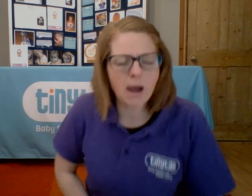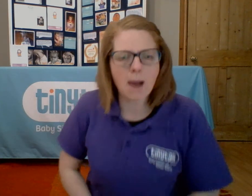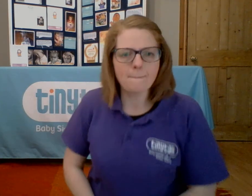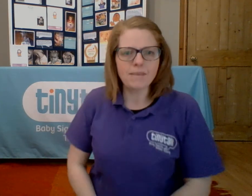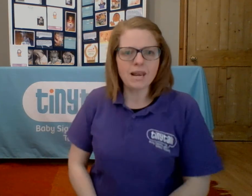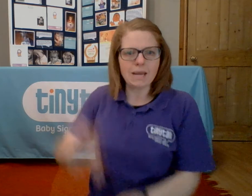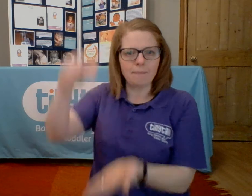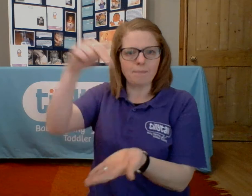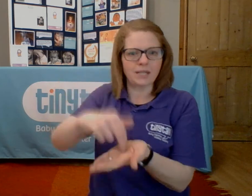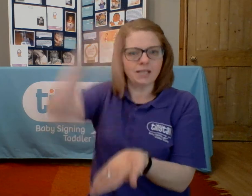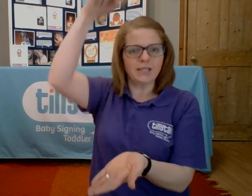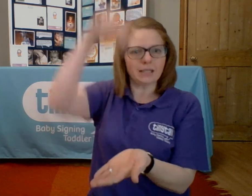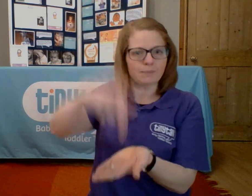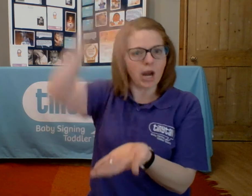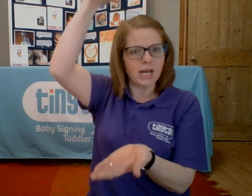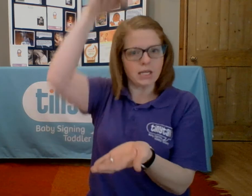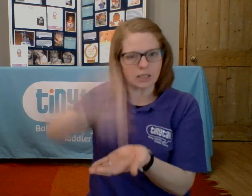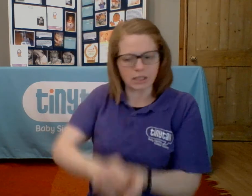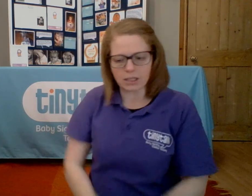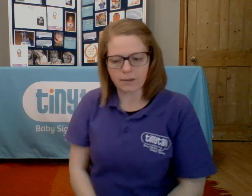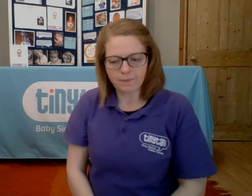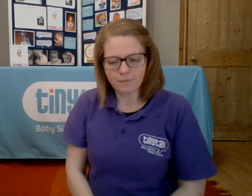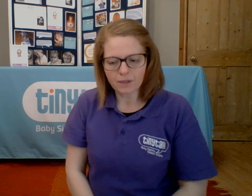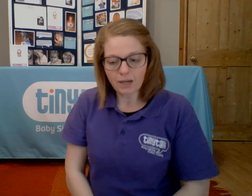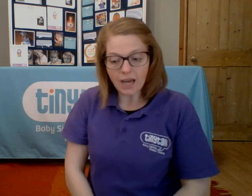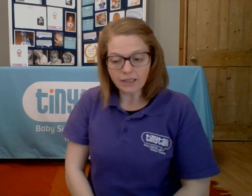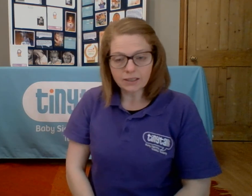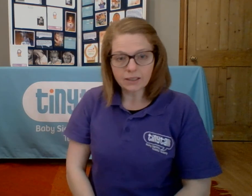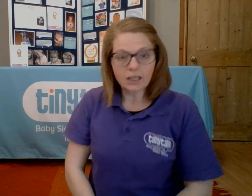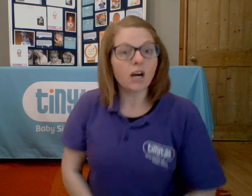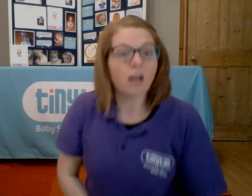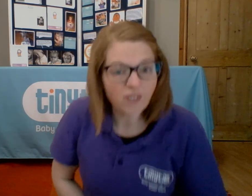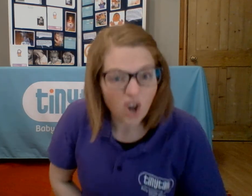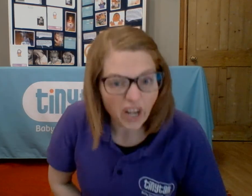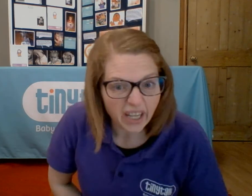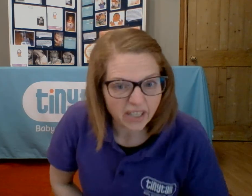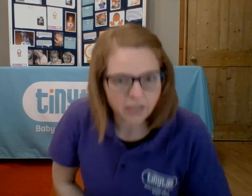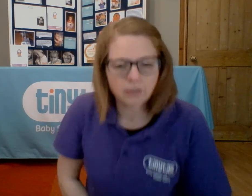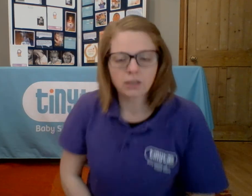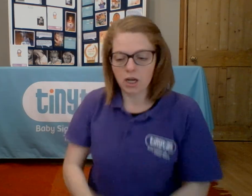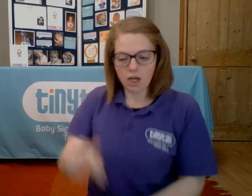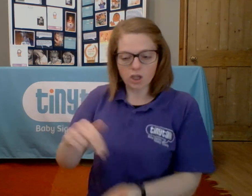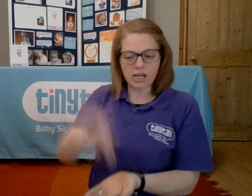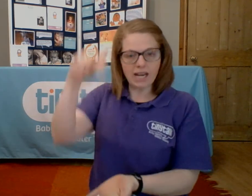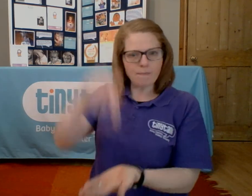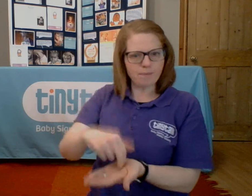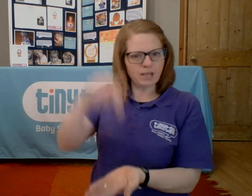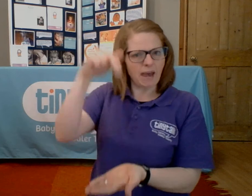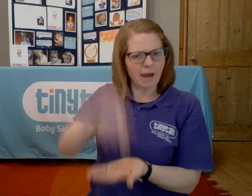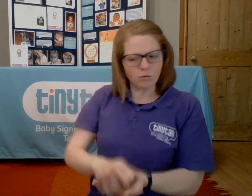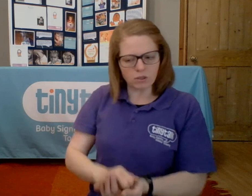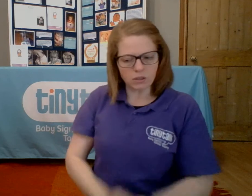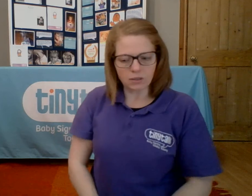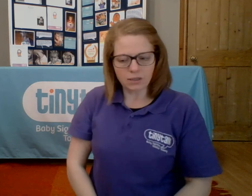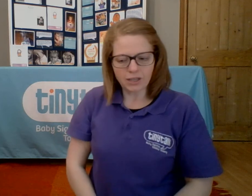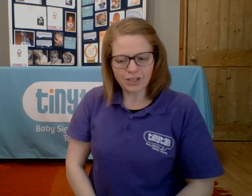mum leaps and springs. Ah, I've got it. She leaps about.